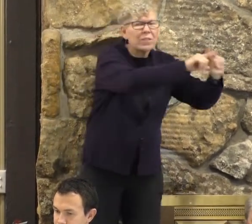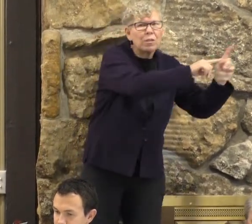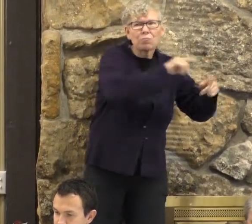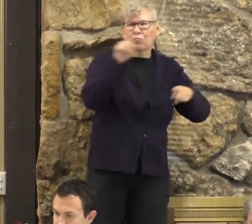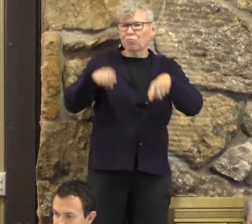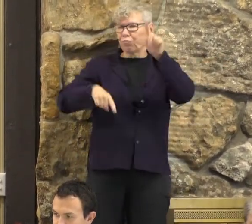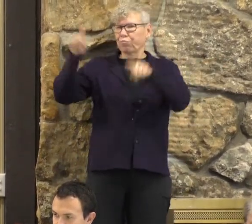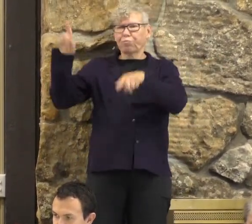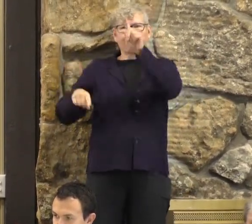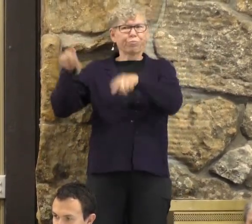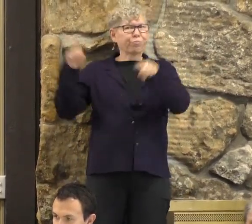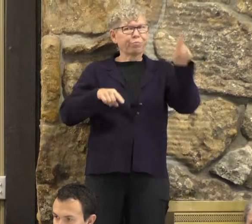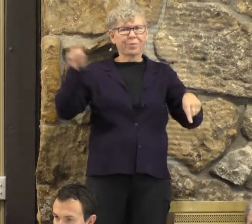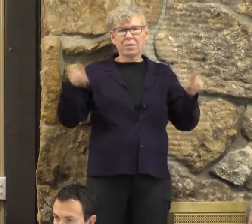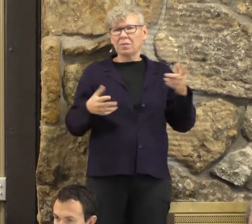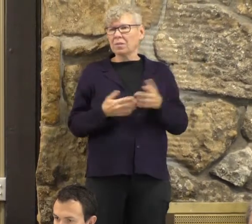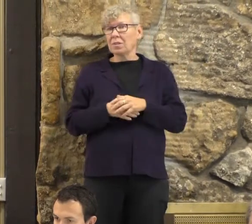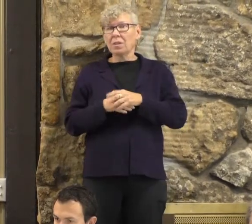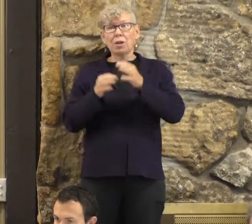interpretation